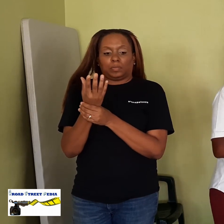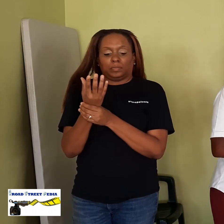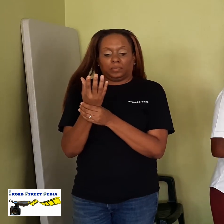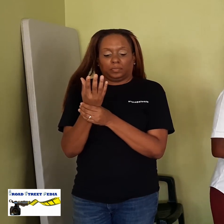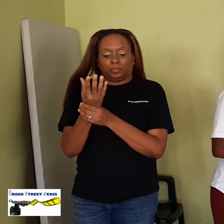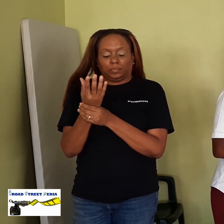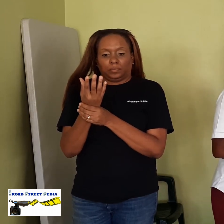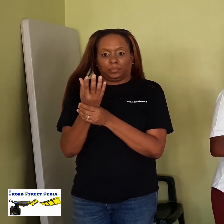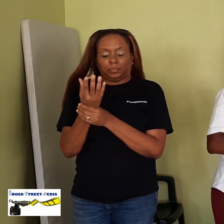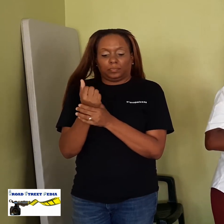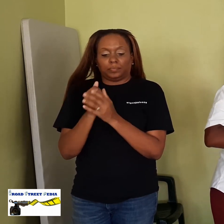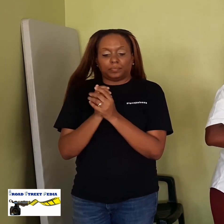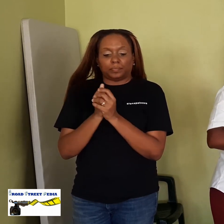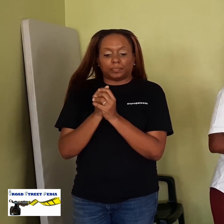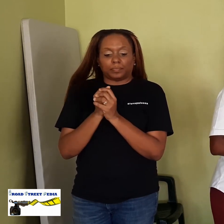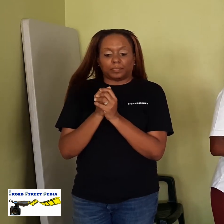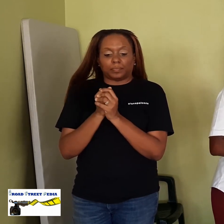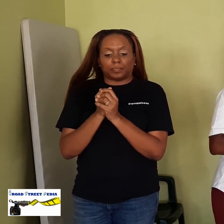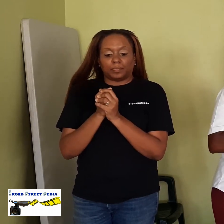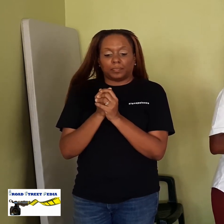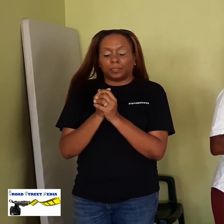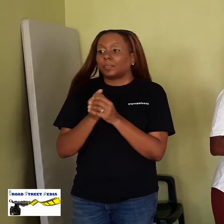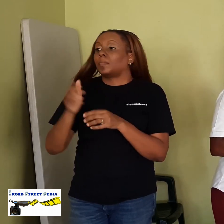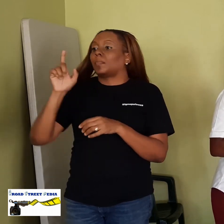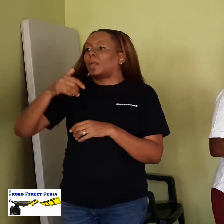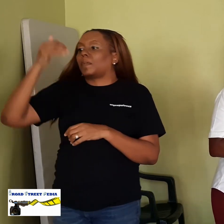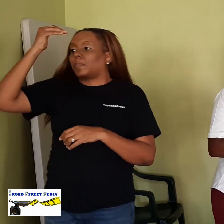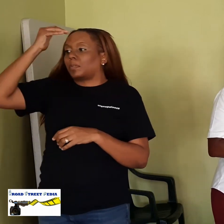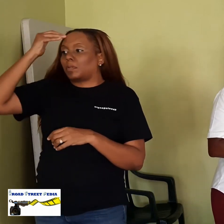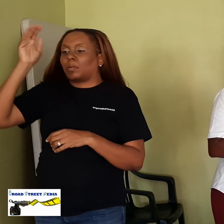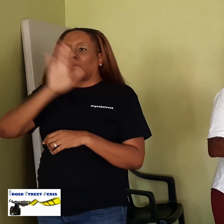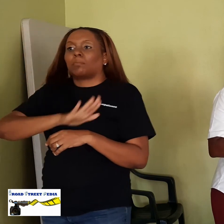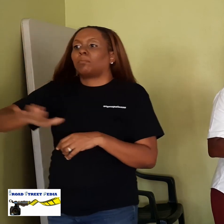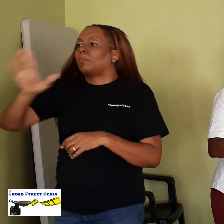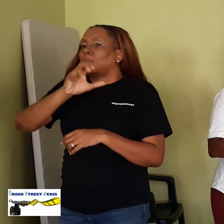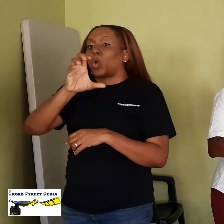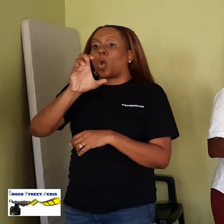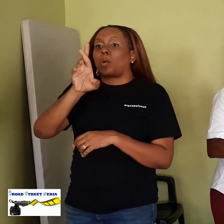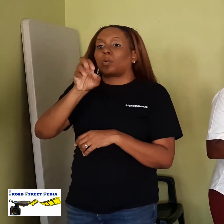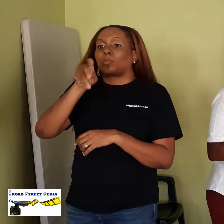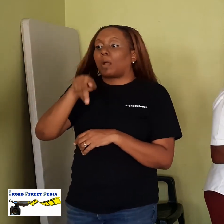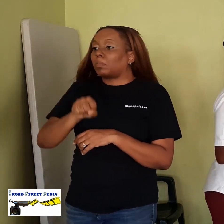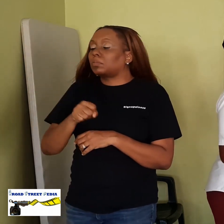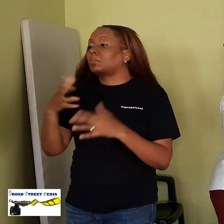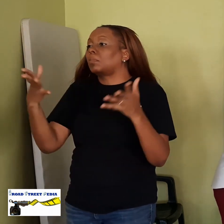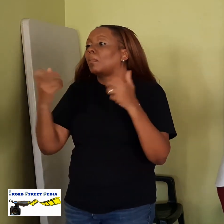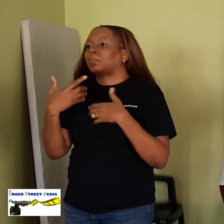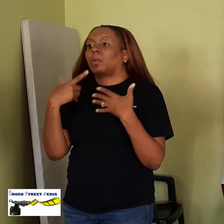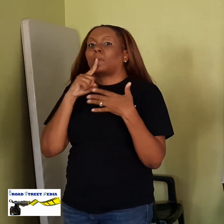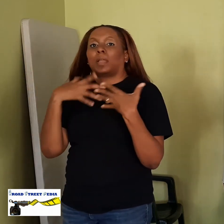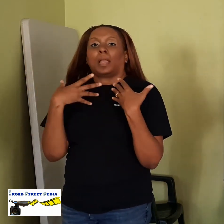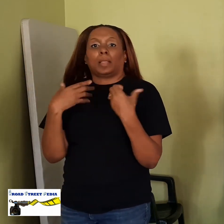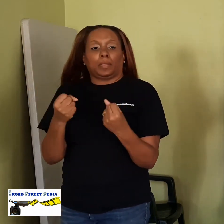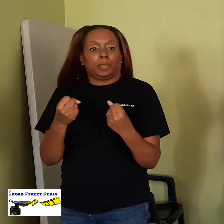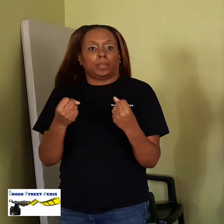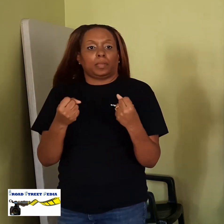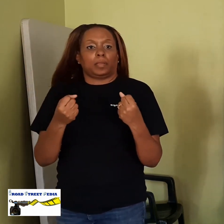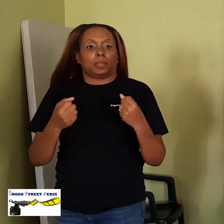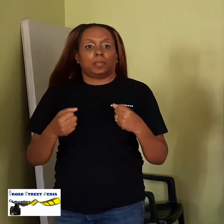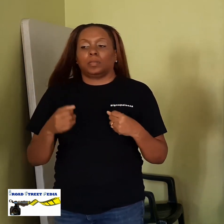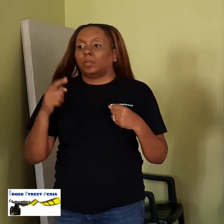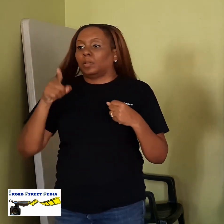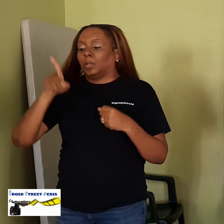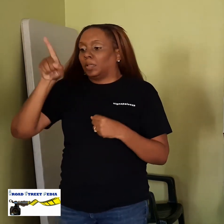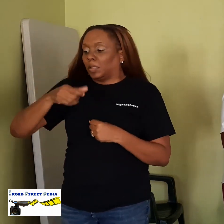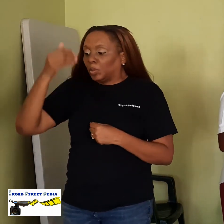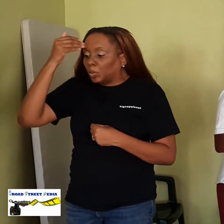have proper maintenance and agronomic agricultural practices that our crops will be healthy. Then we are